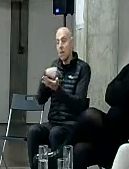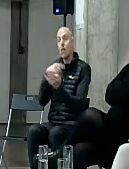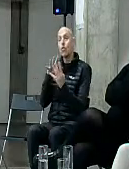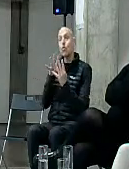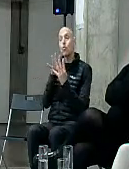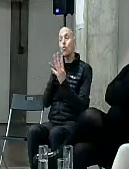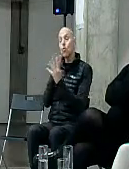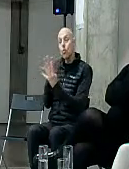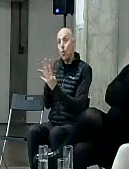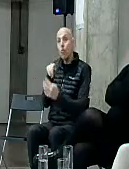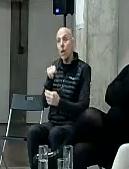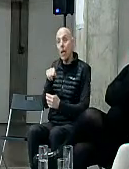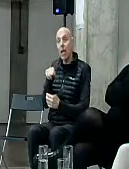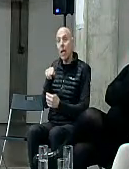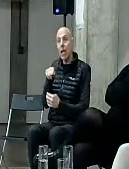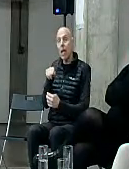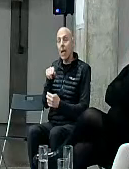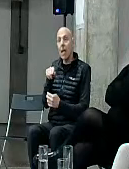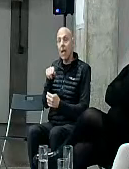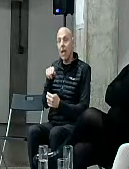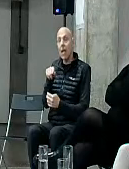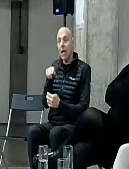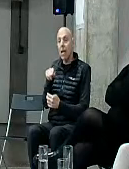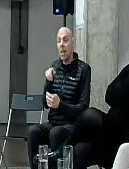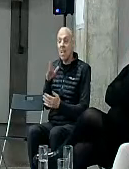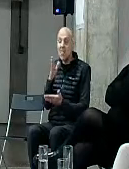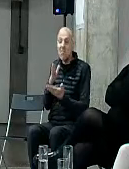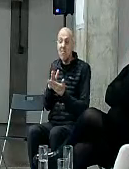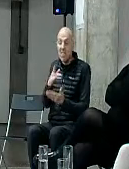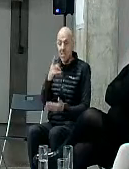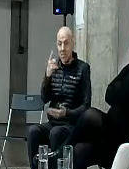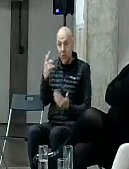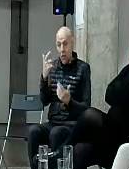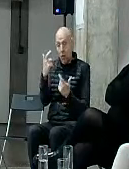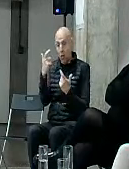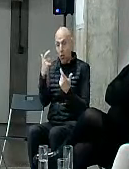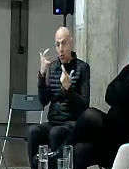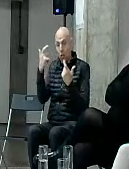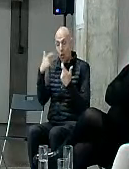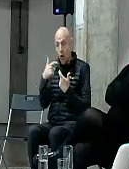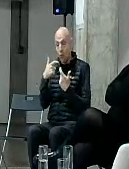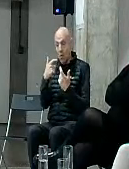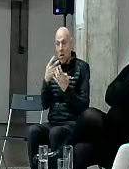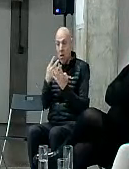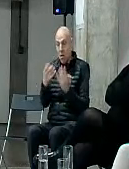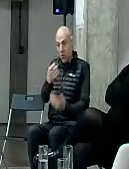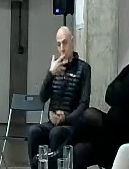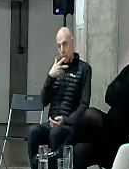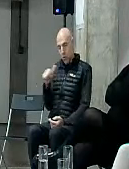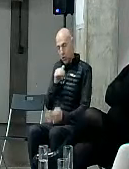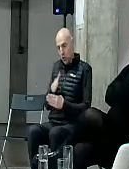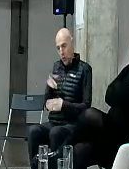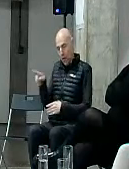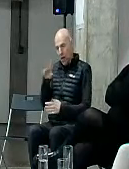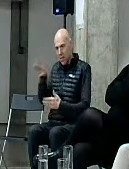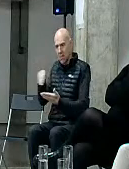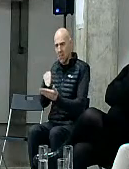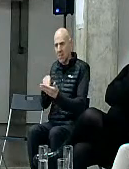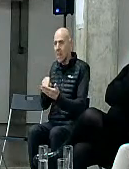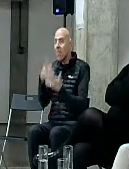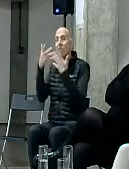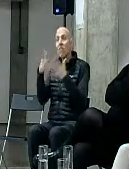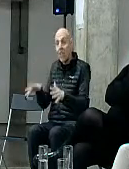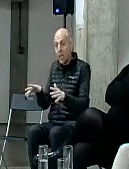jury who did exactly what the coroner told them to do. It gets put on a